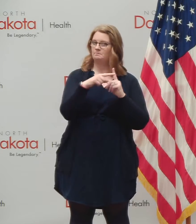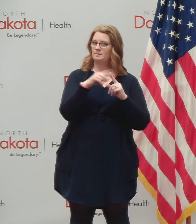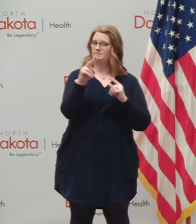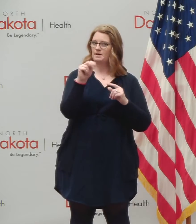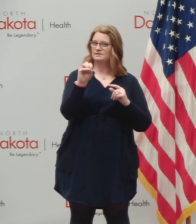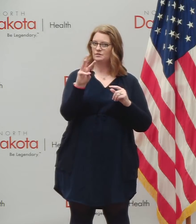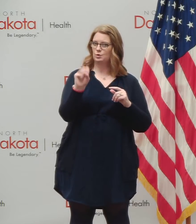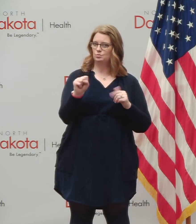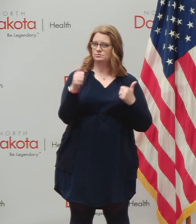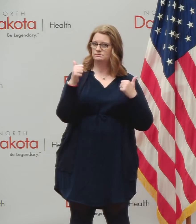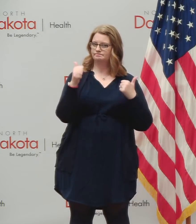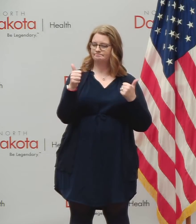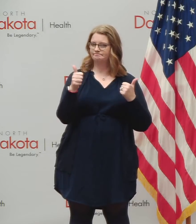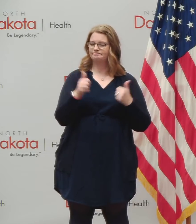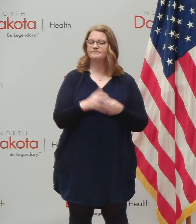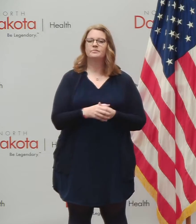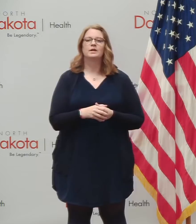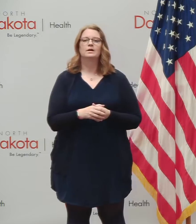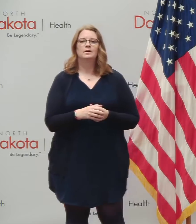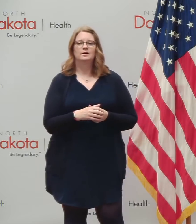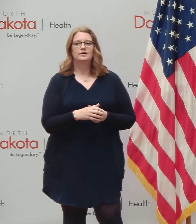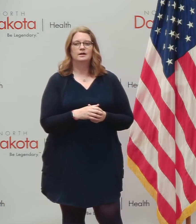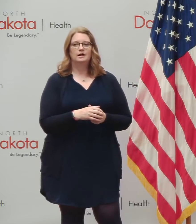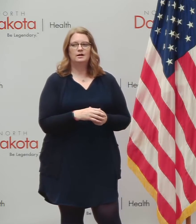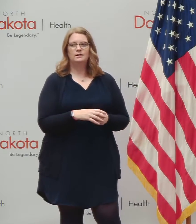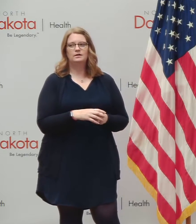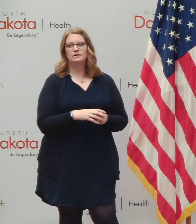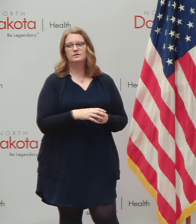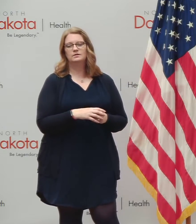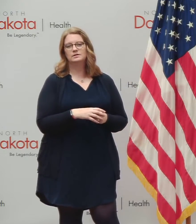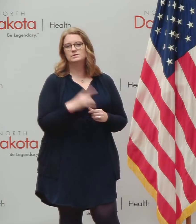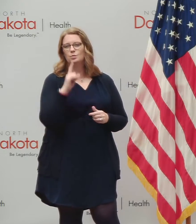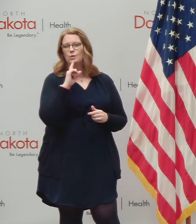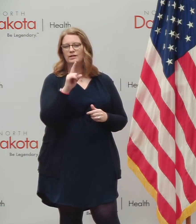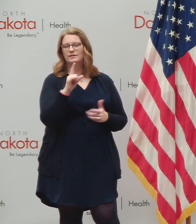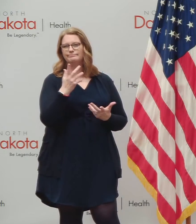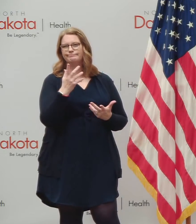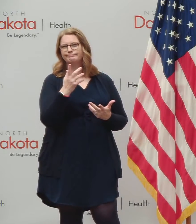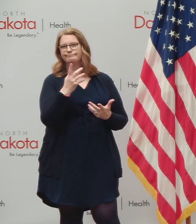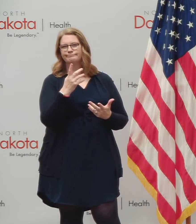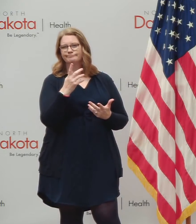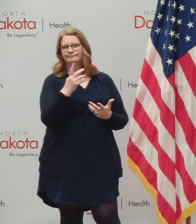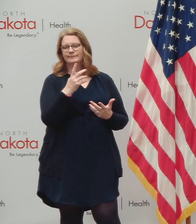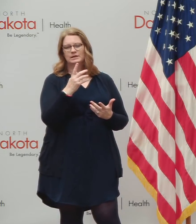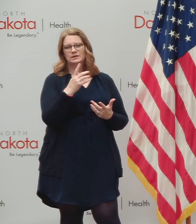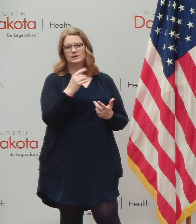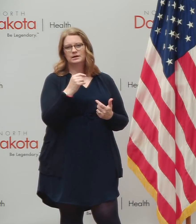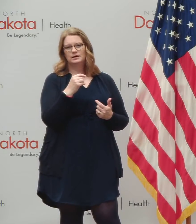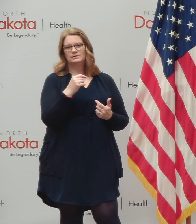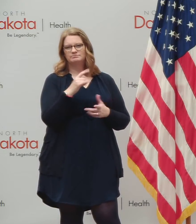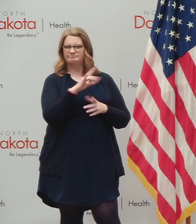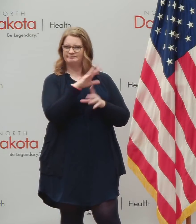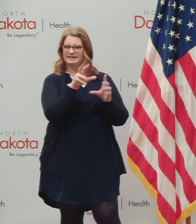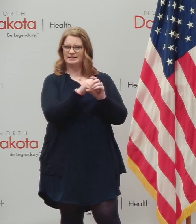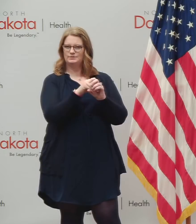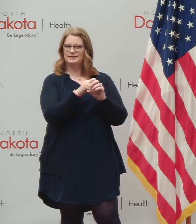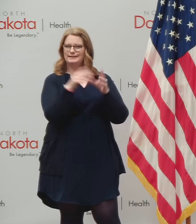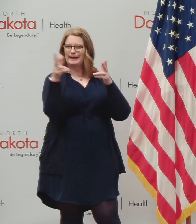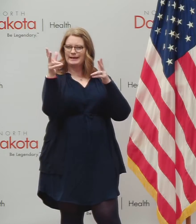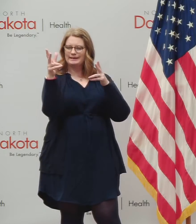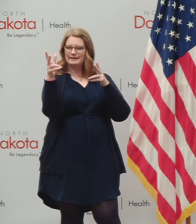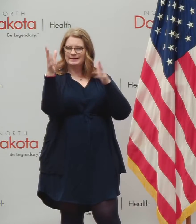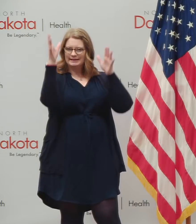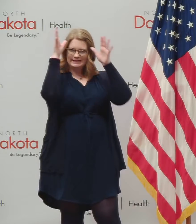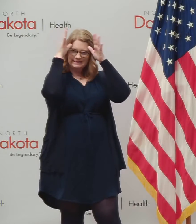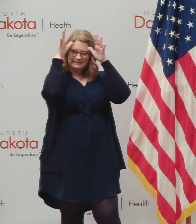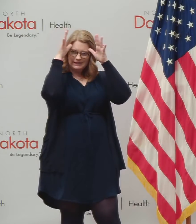segment, and this sort of ties into deer season, which is coming upon